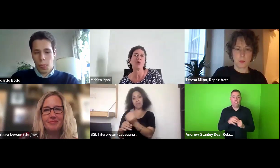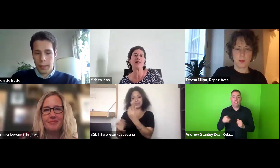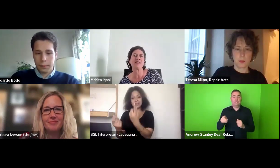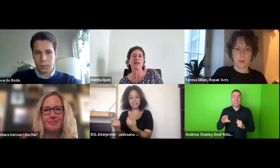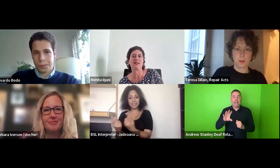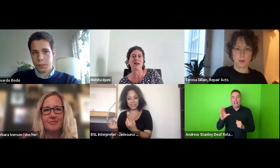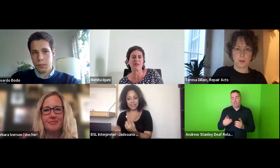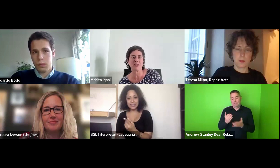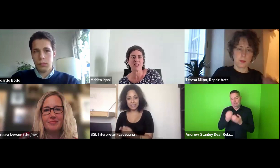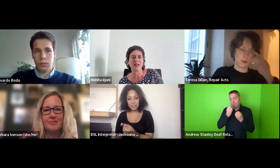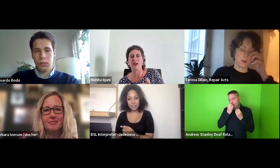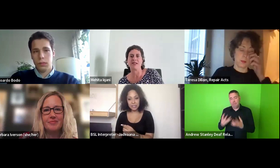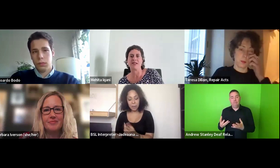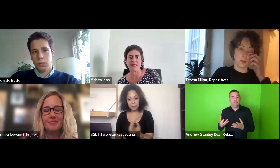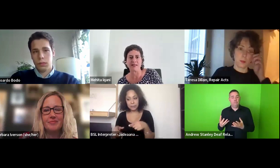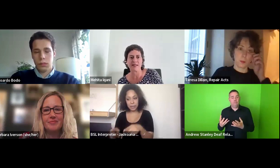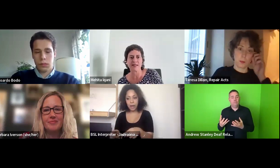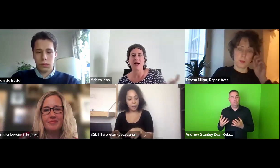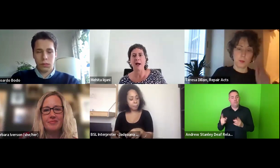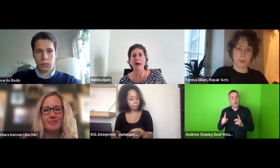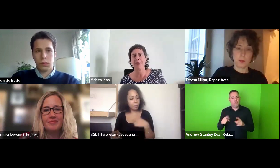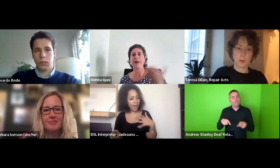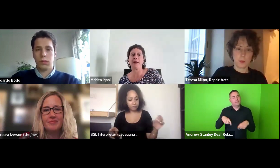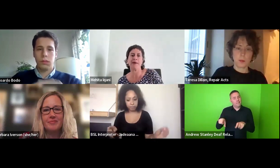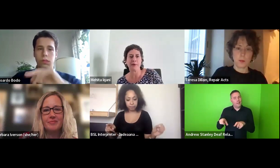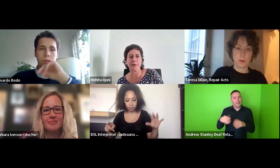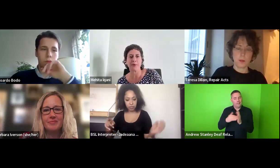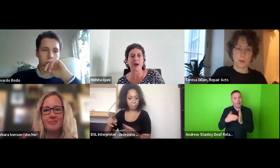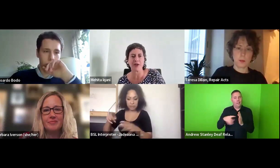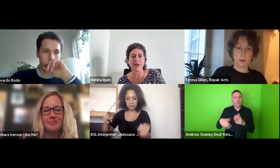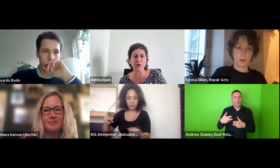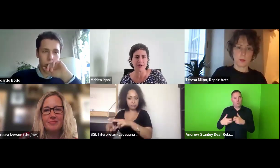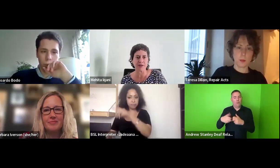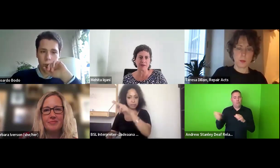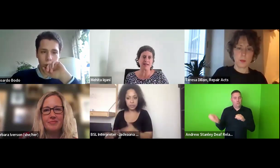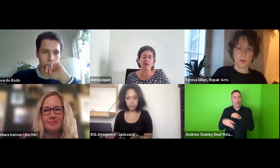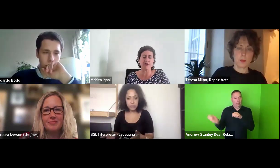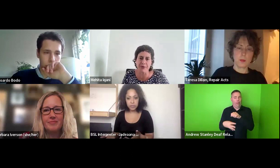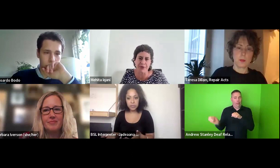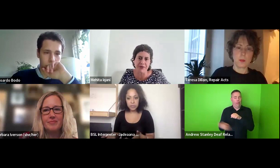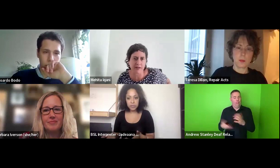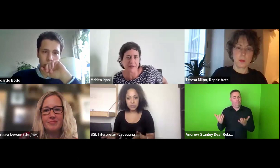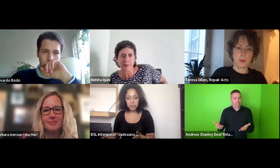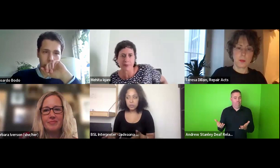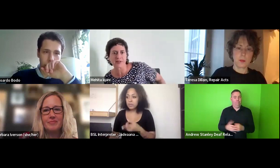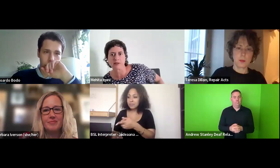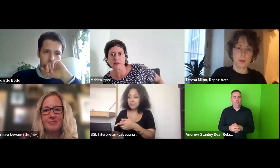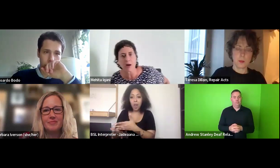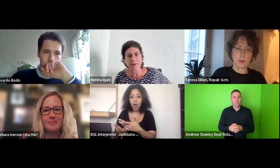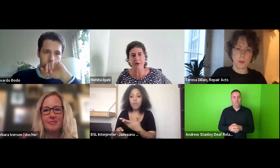waste being dumped on our cities, putting precarious workers at great risk